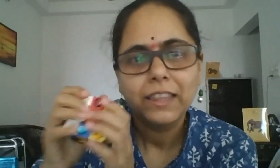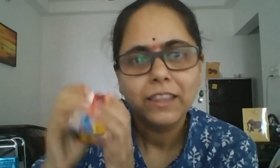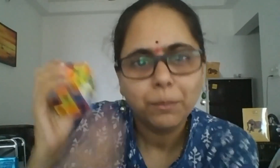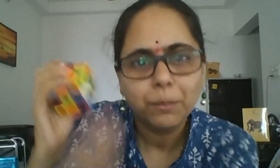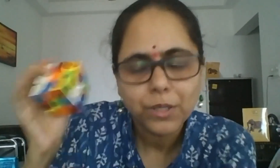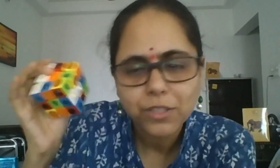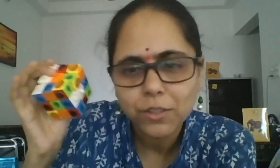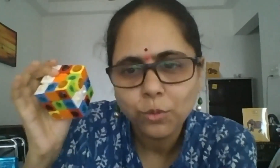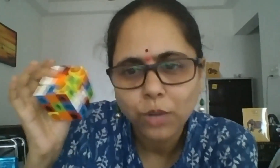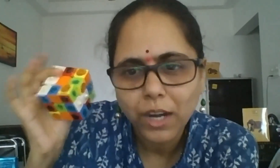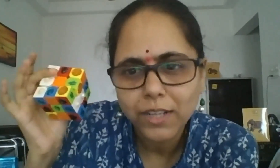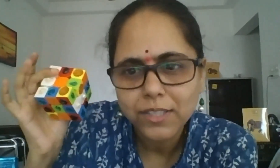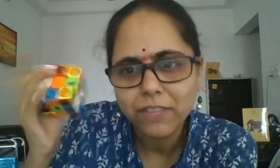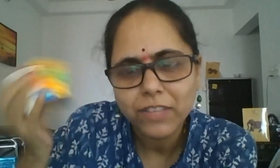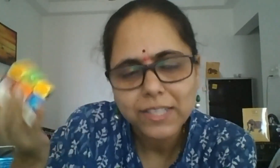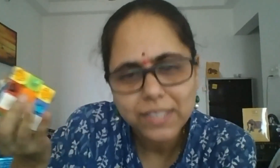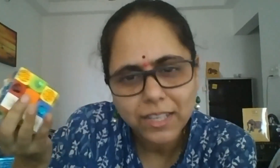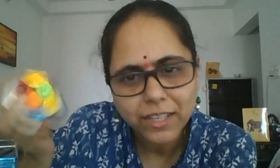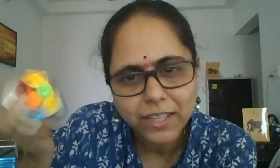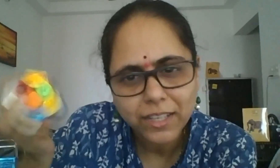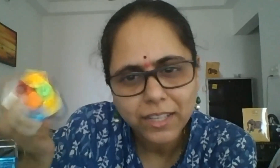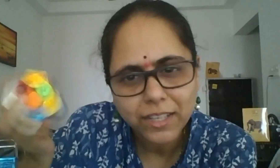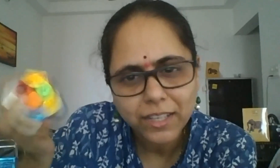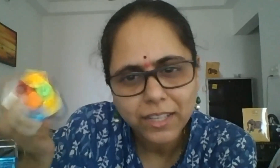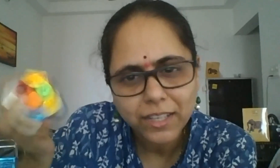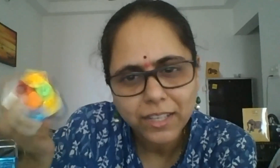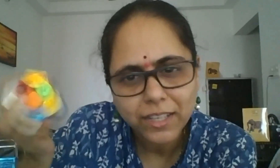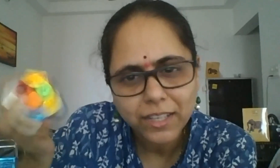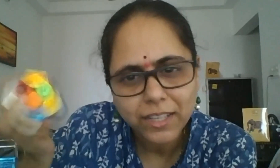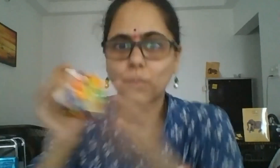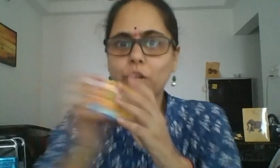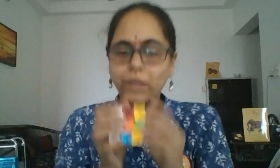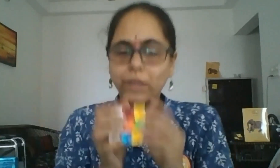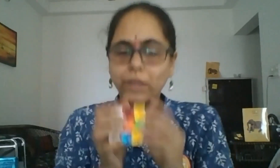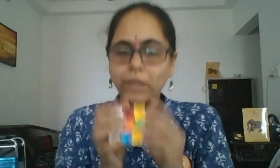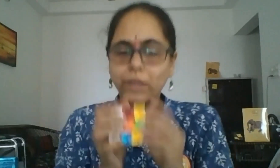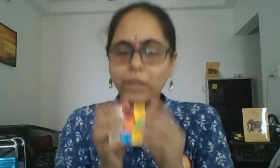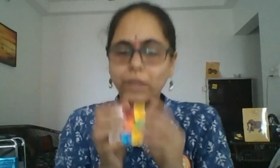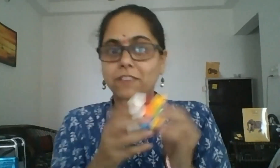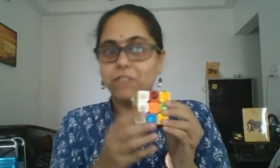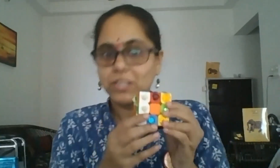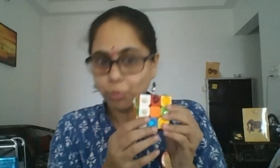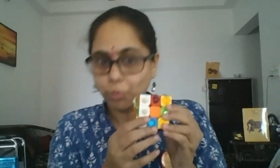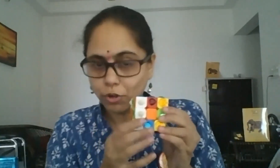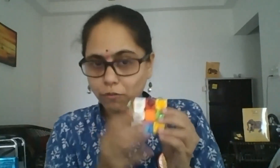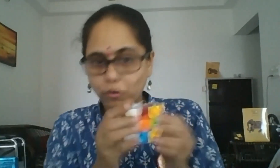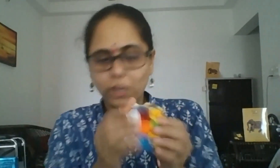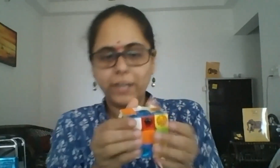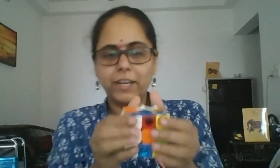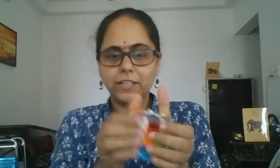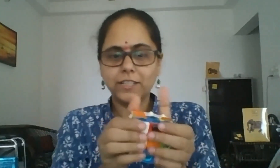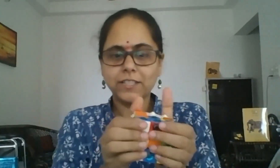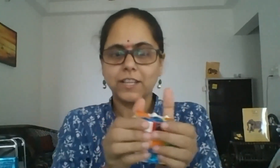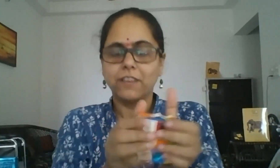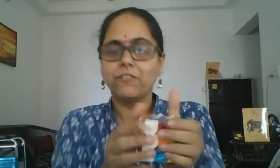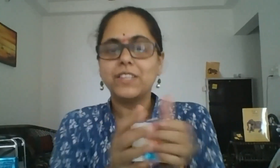The person who can't see will see it as black. So what we did is, with support of volunteers, we